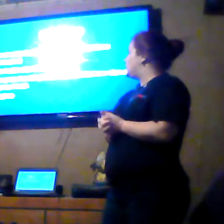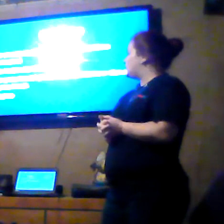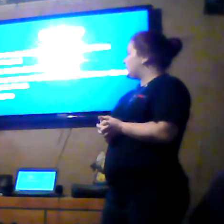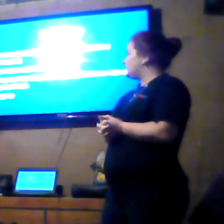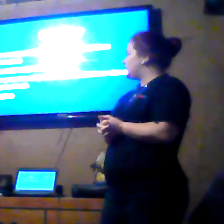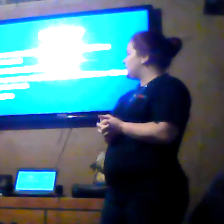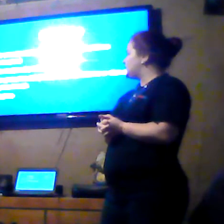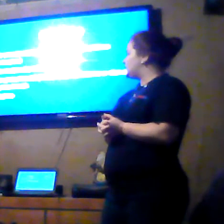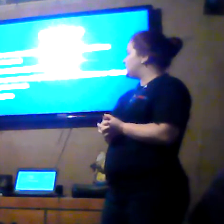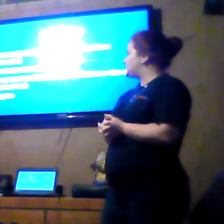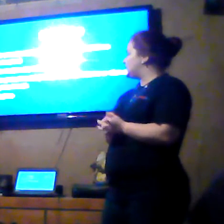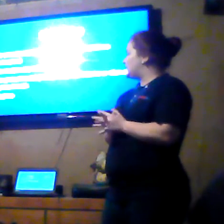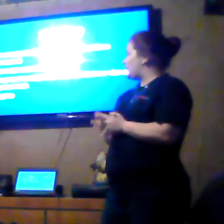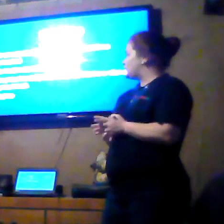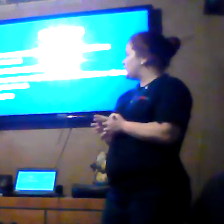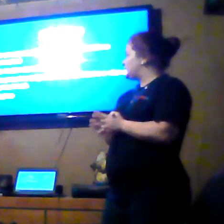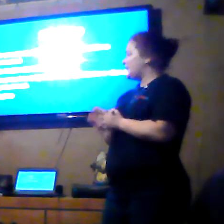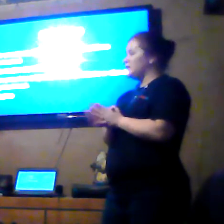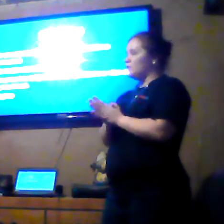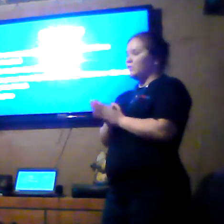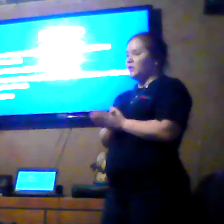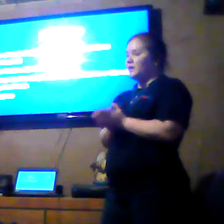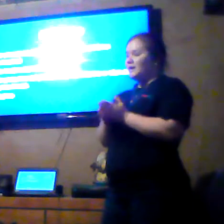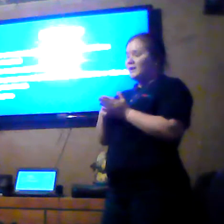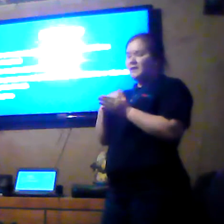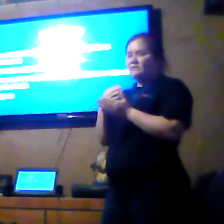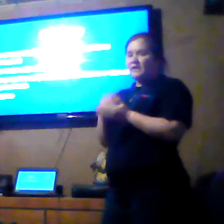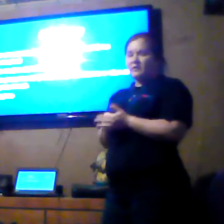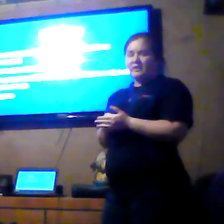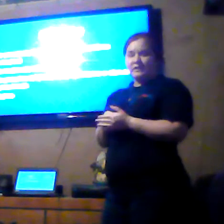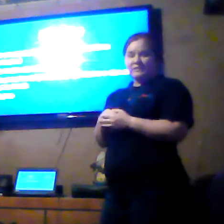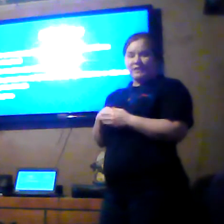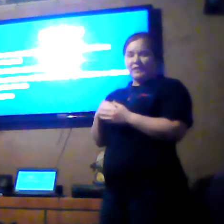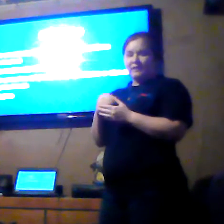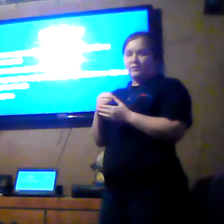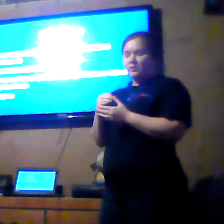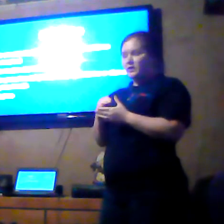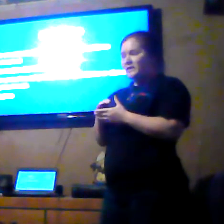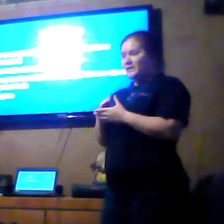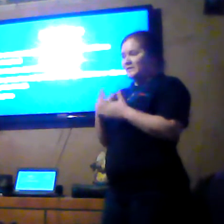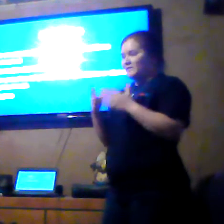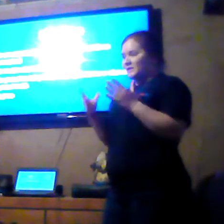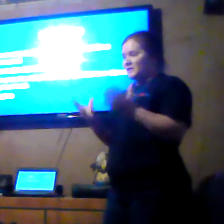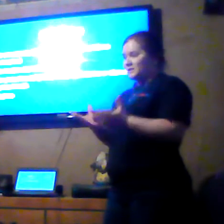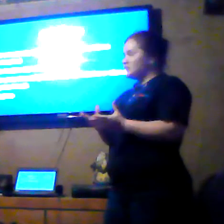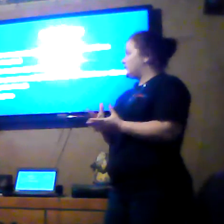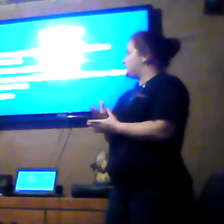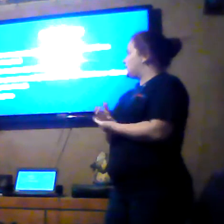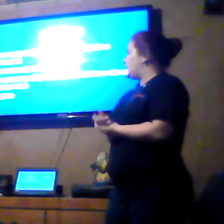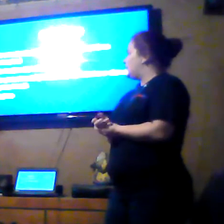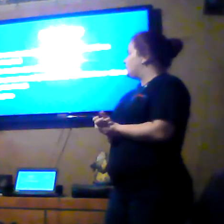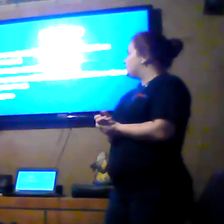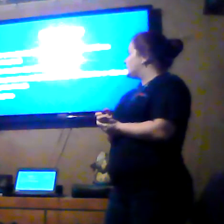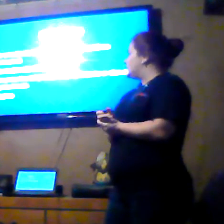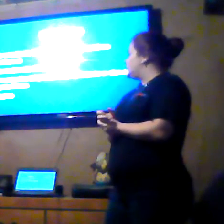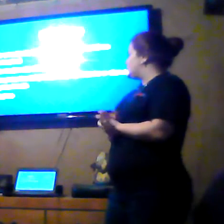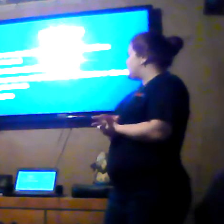way to prevent it is in a laboratory setting or in a veterinary setting or any of the industries. Use protection